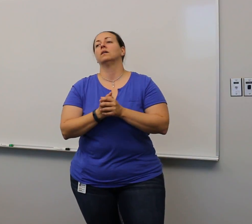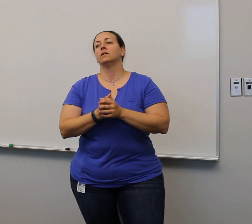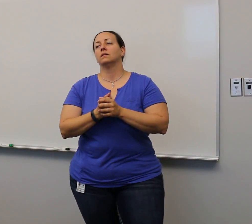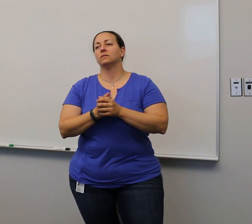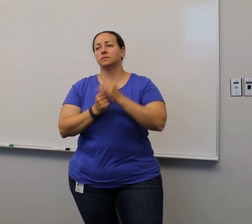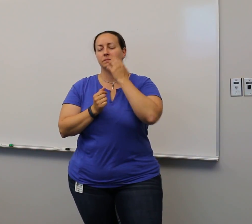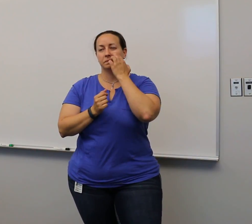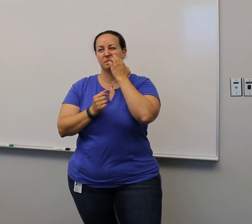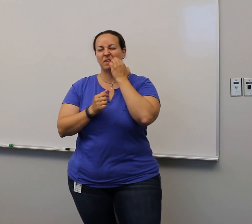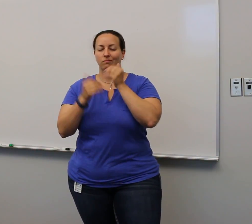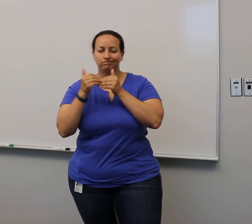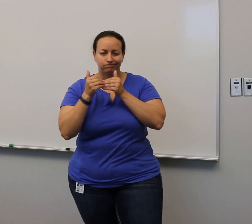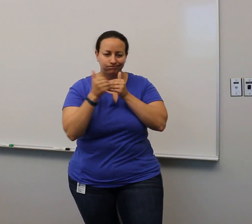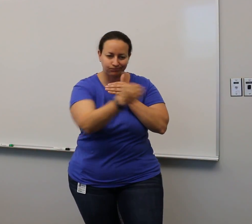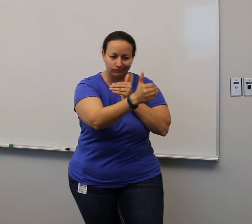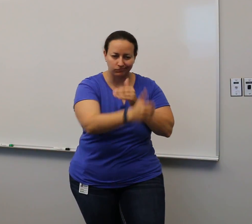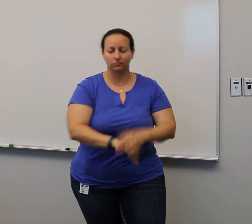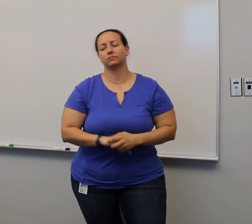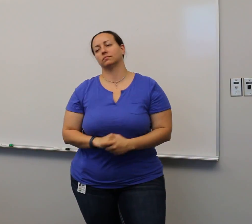and so on.